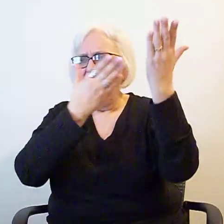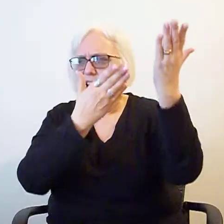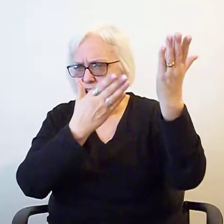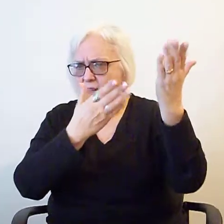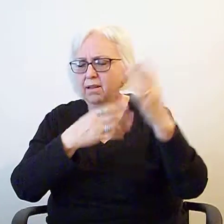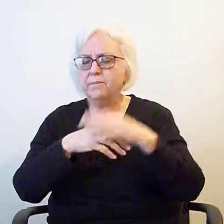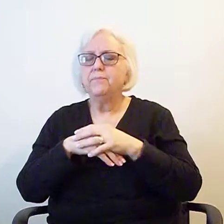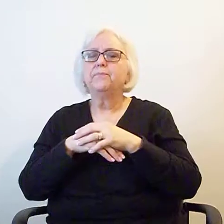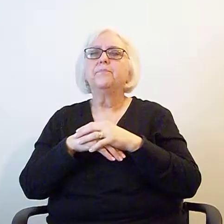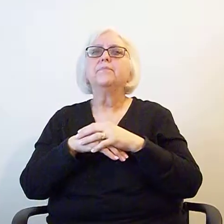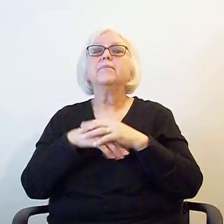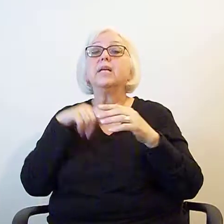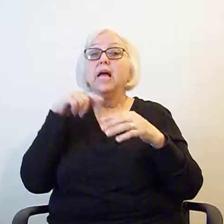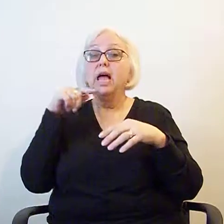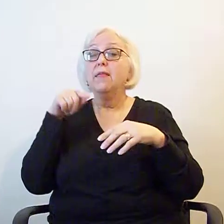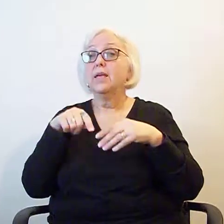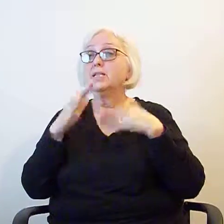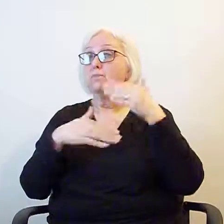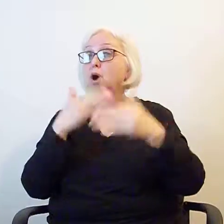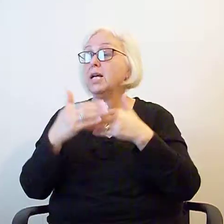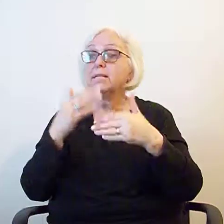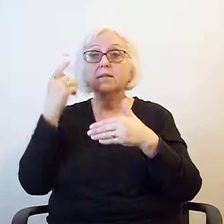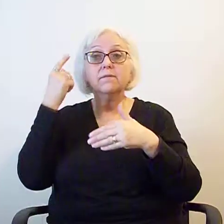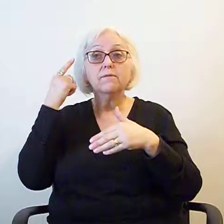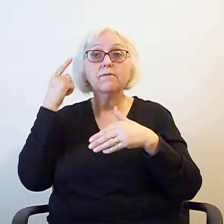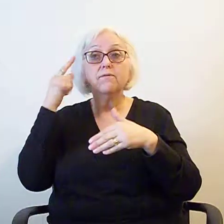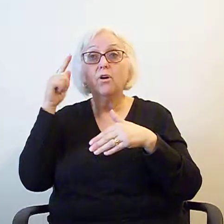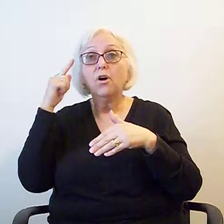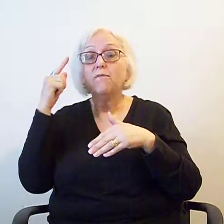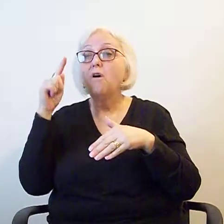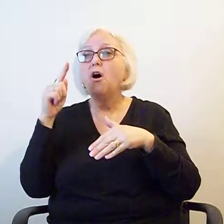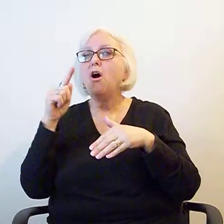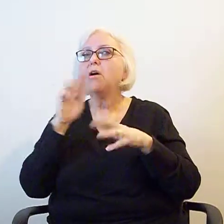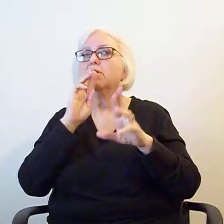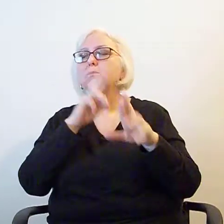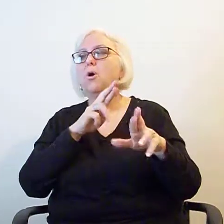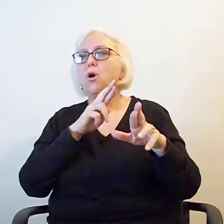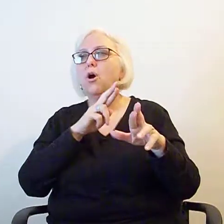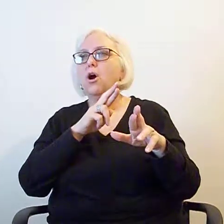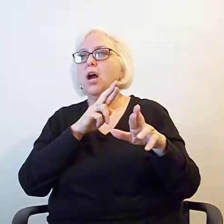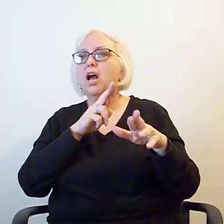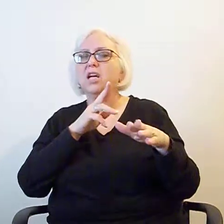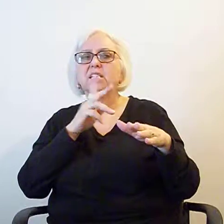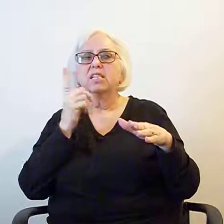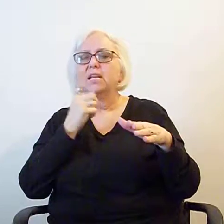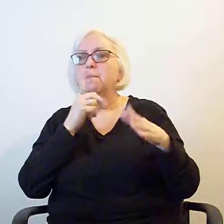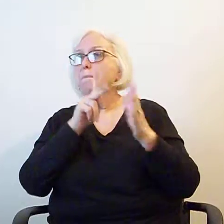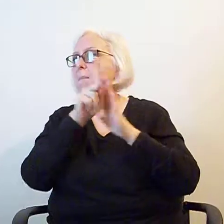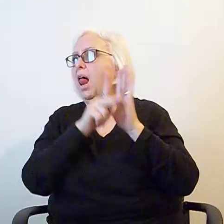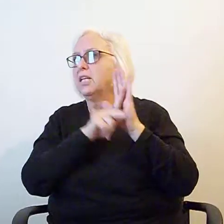This process can be used to report violations of Sycamore policies and procedures.